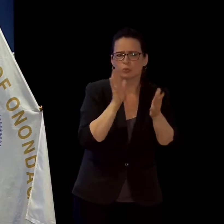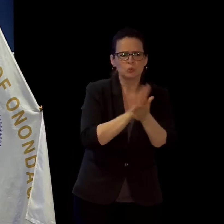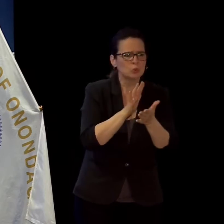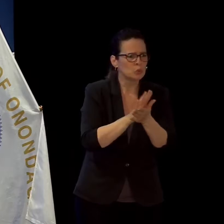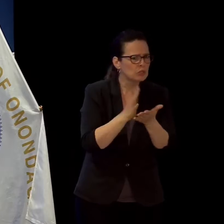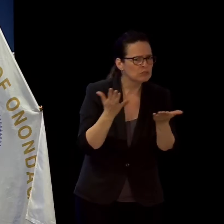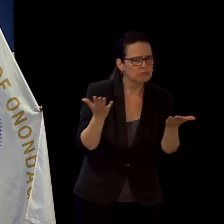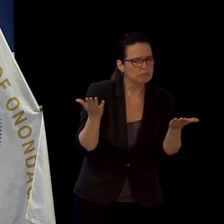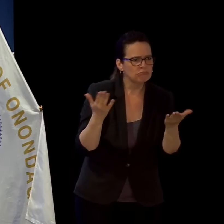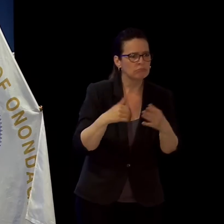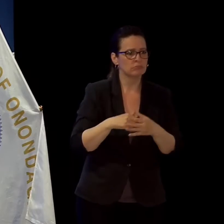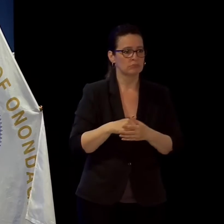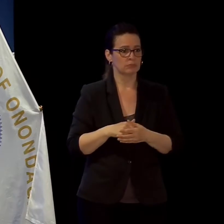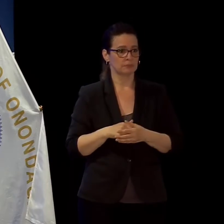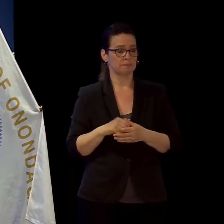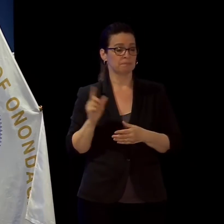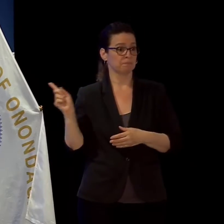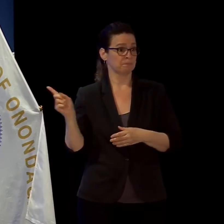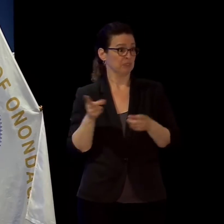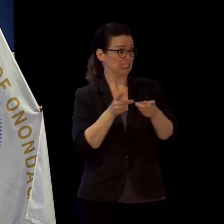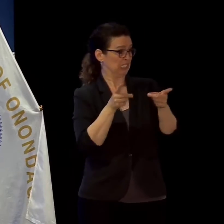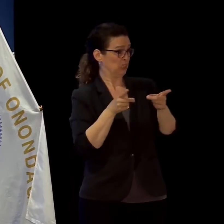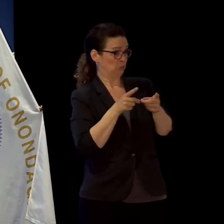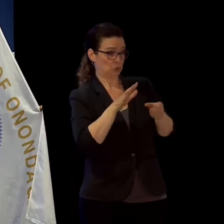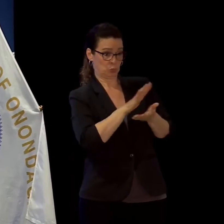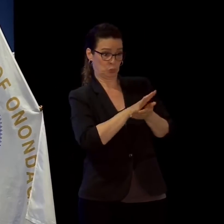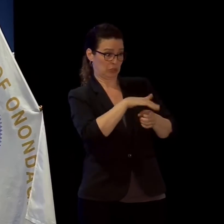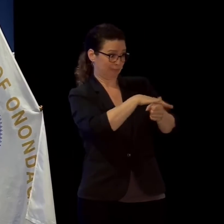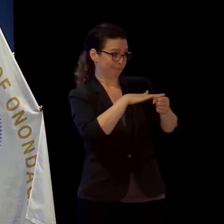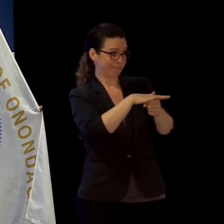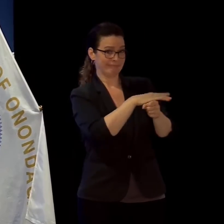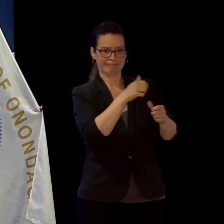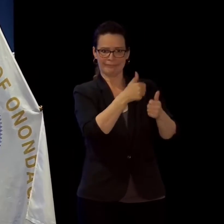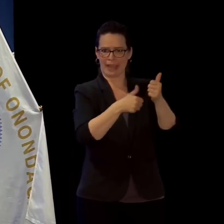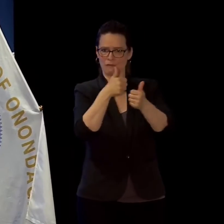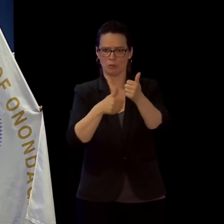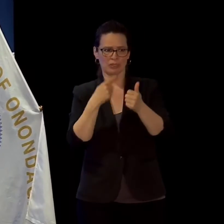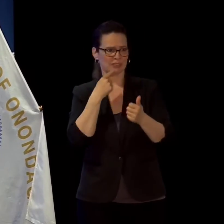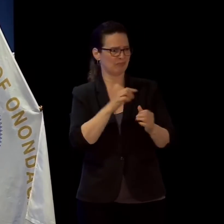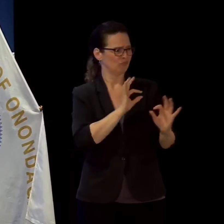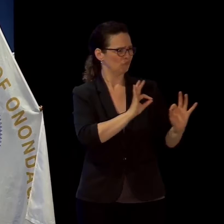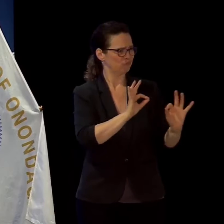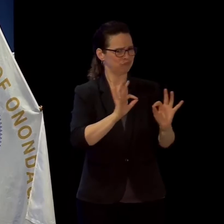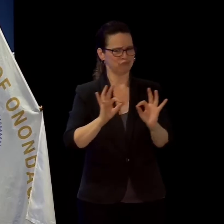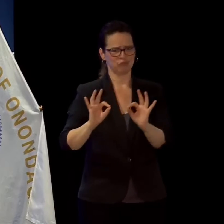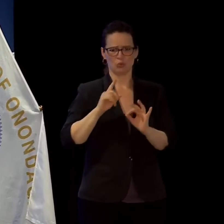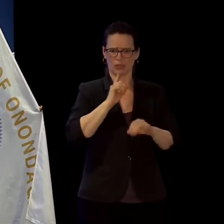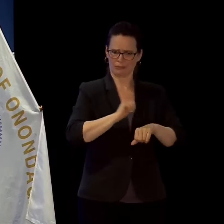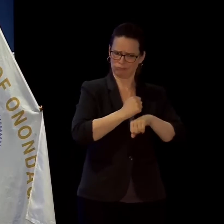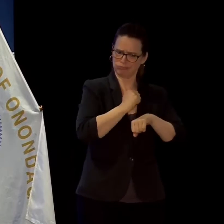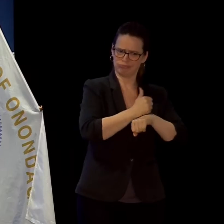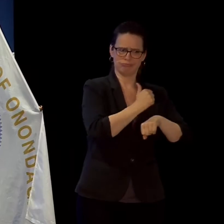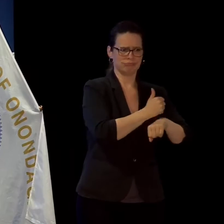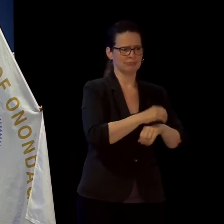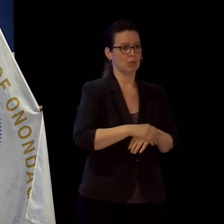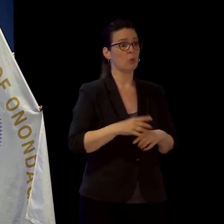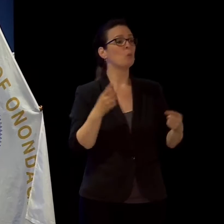so the districts are doing good. We're still doing testing in the schools. So what's happening, right, is you're going to get